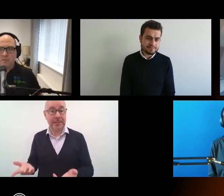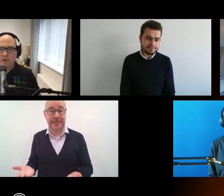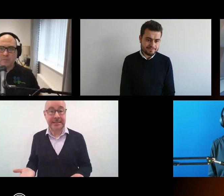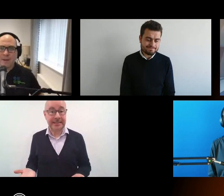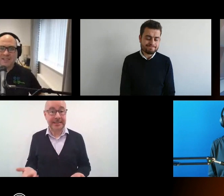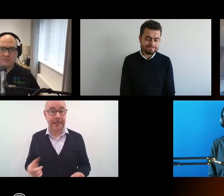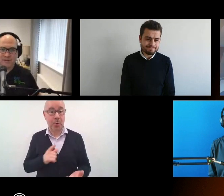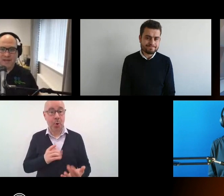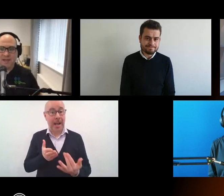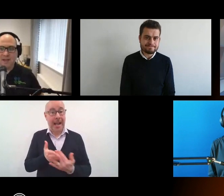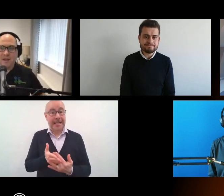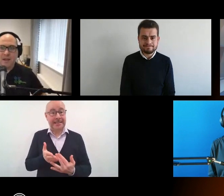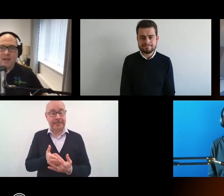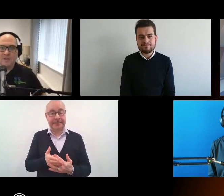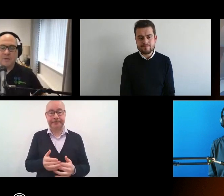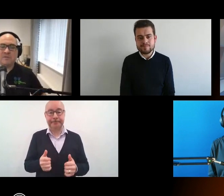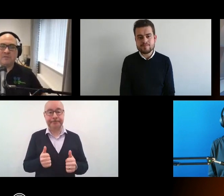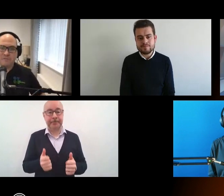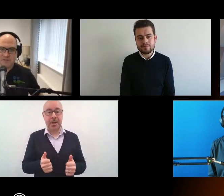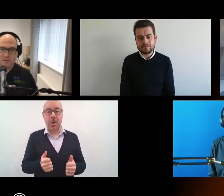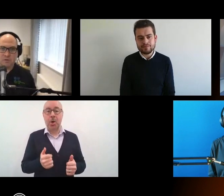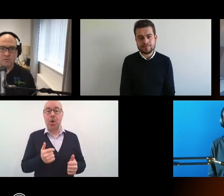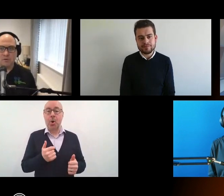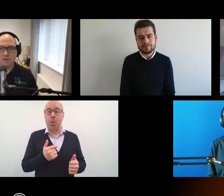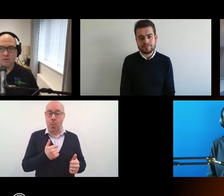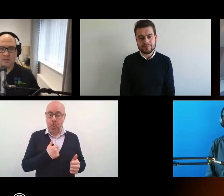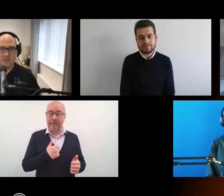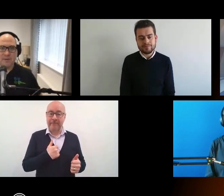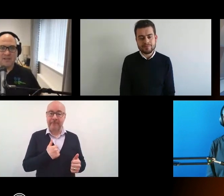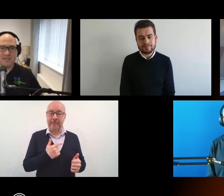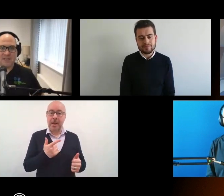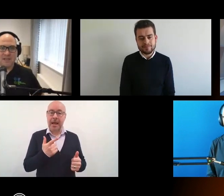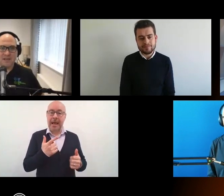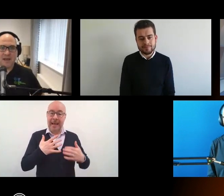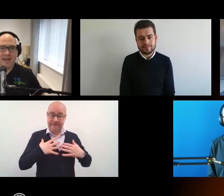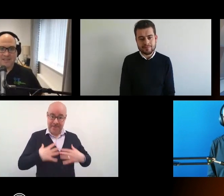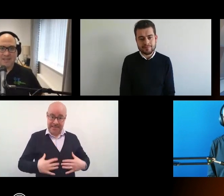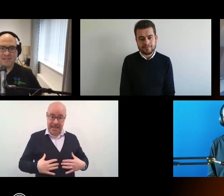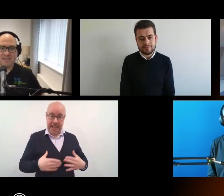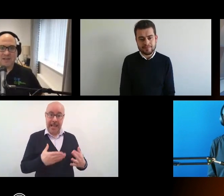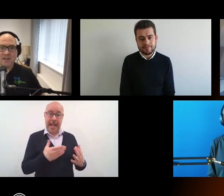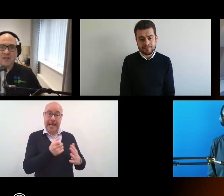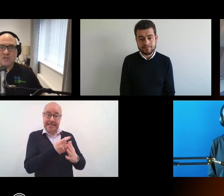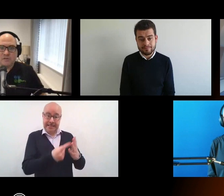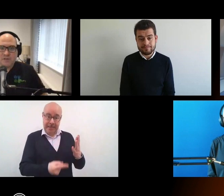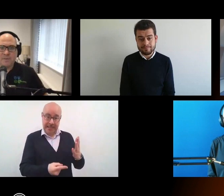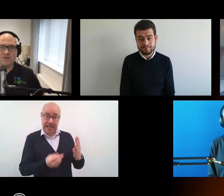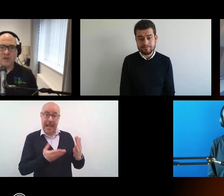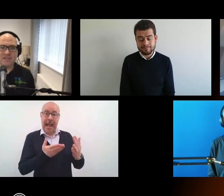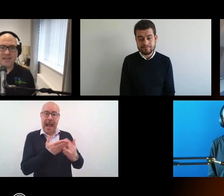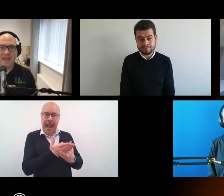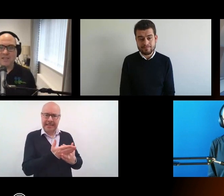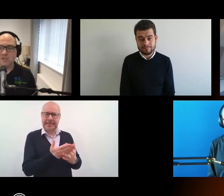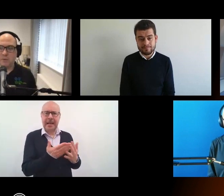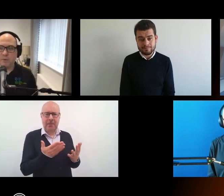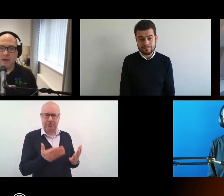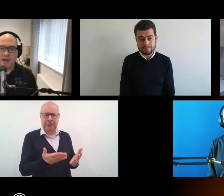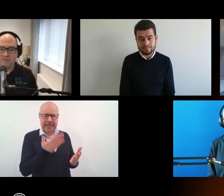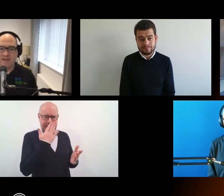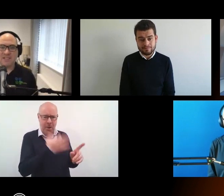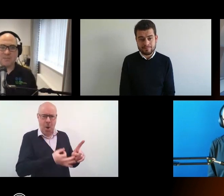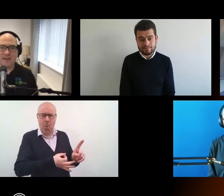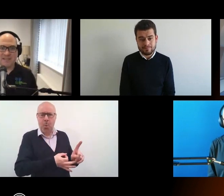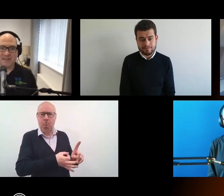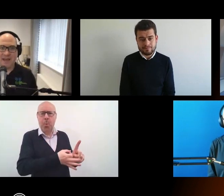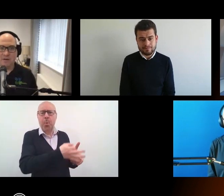We've moved on massively in terms of physical disability access. So if somebody tries to get into